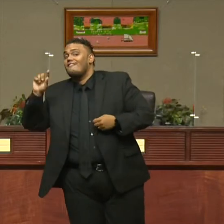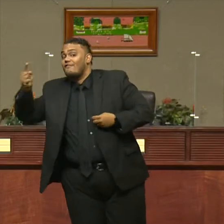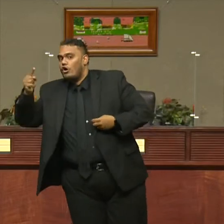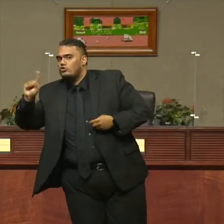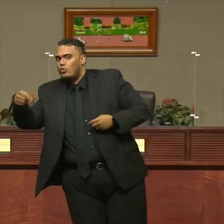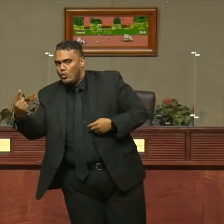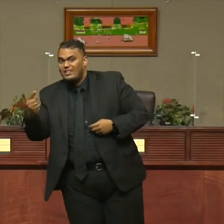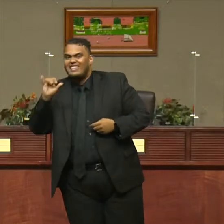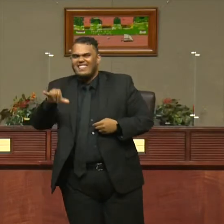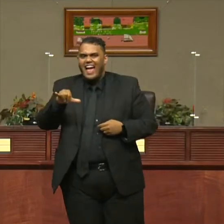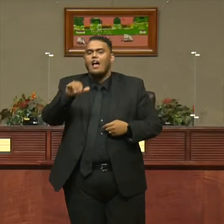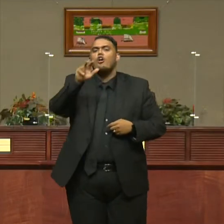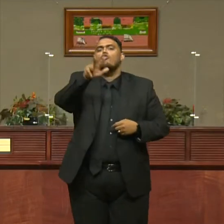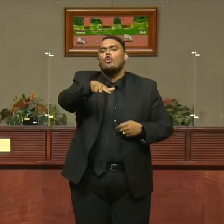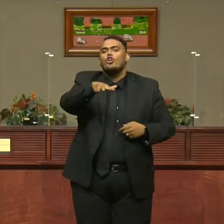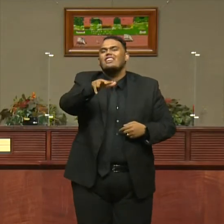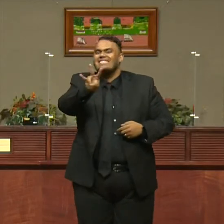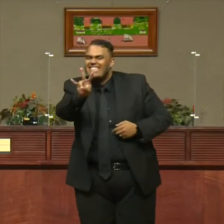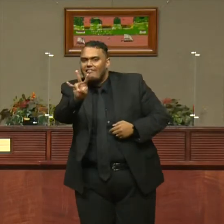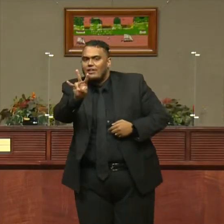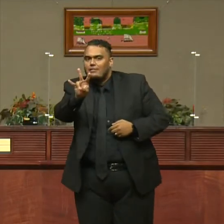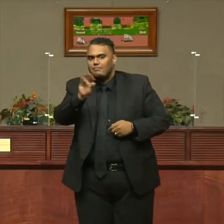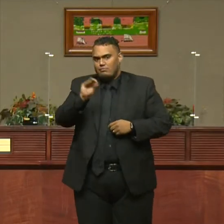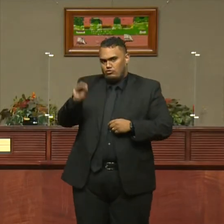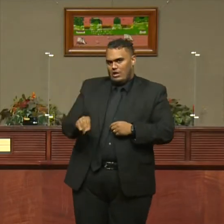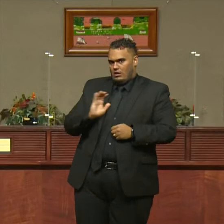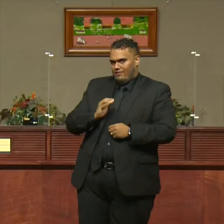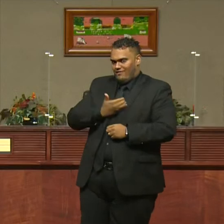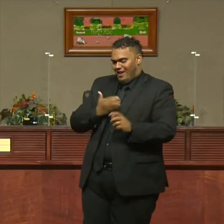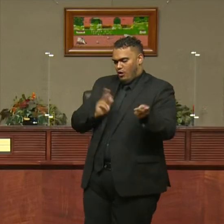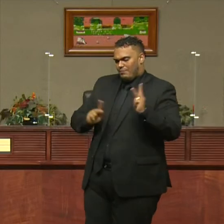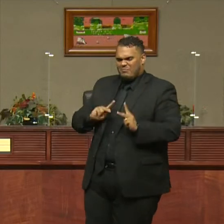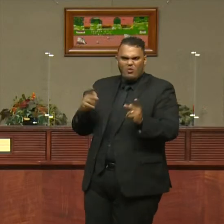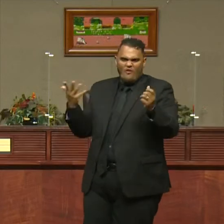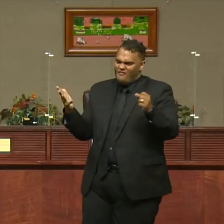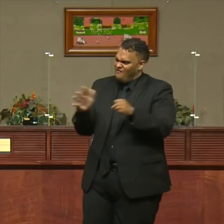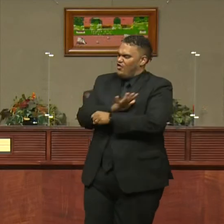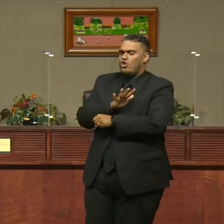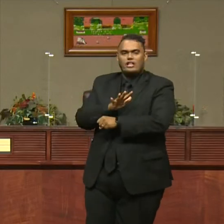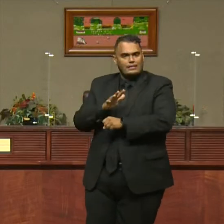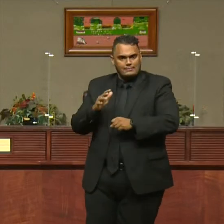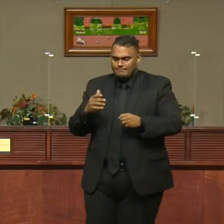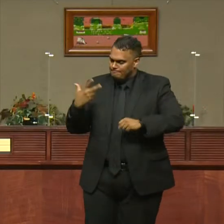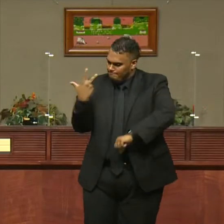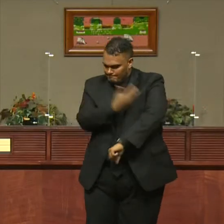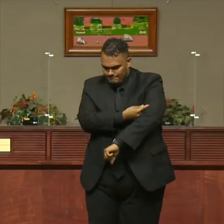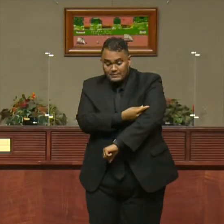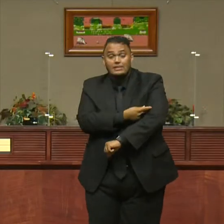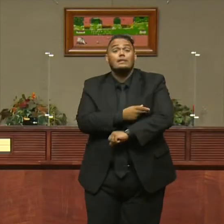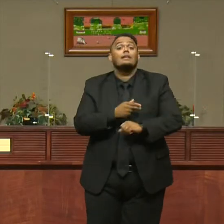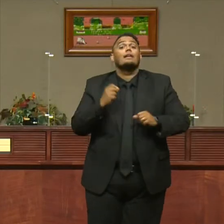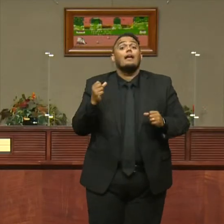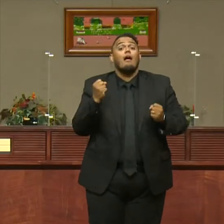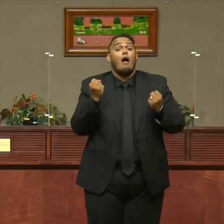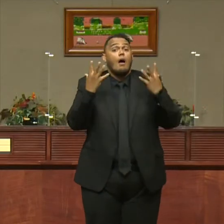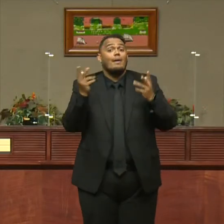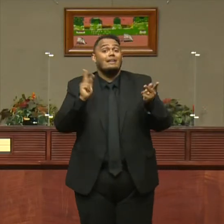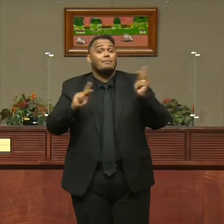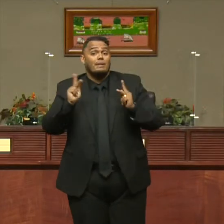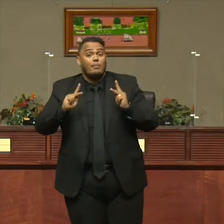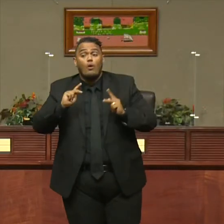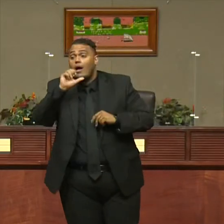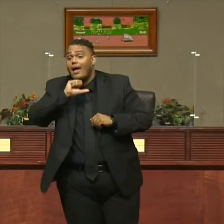of our population is fully vaccinated. And residents over 65 with complete